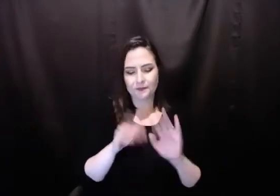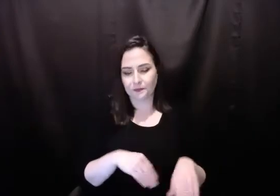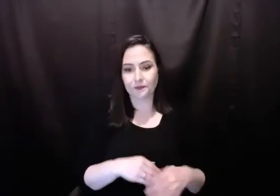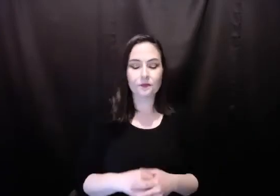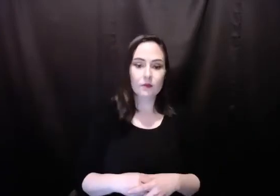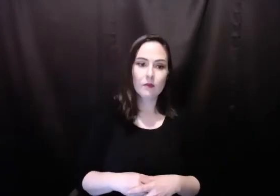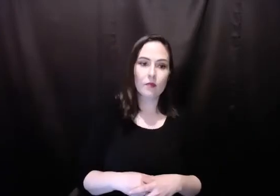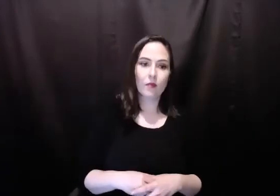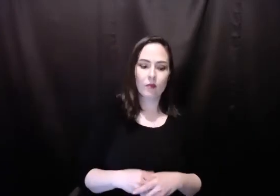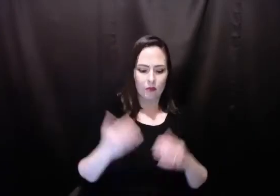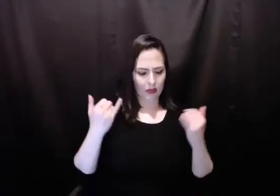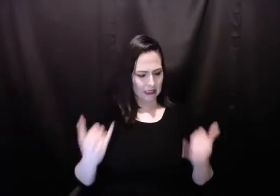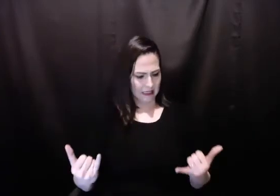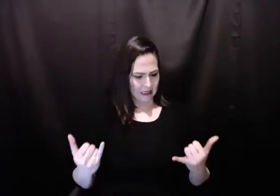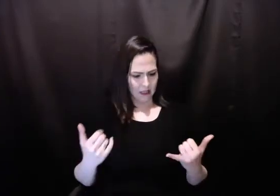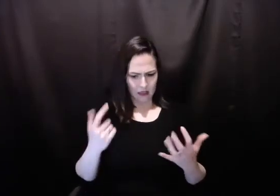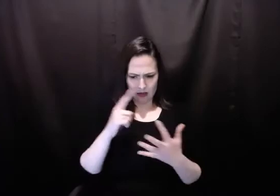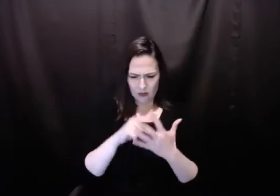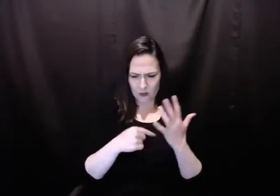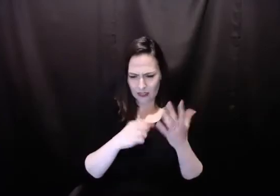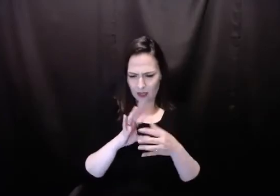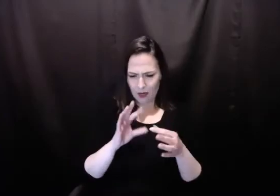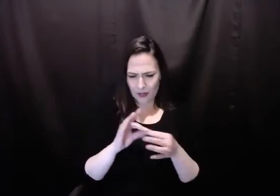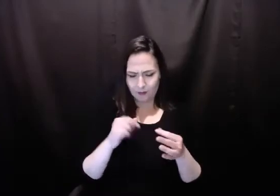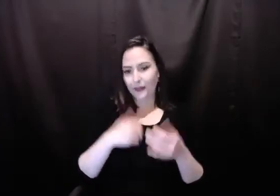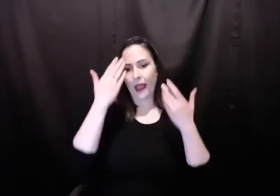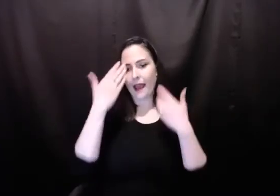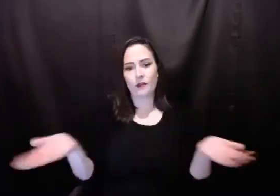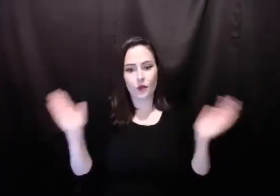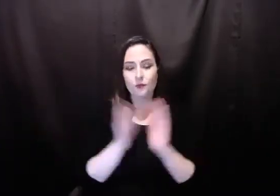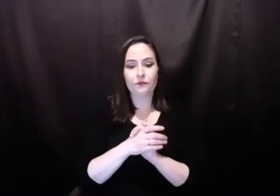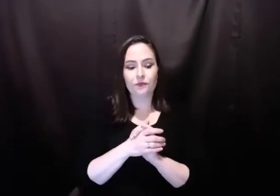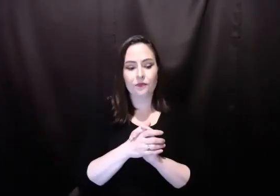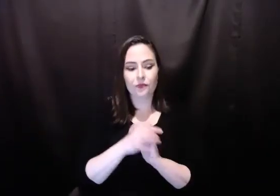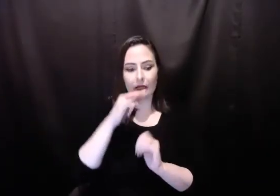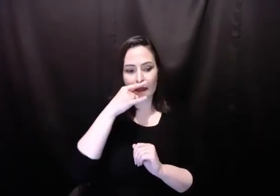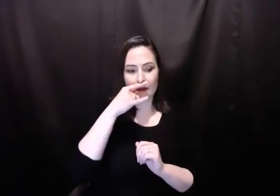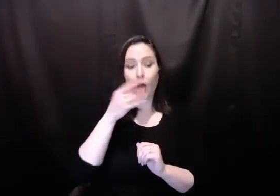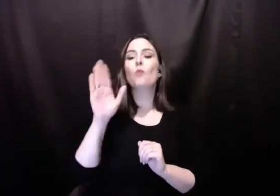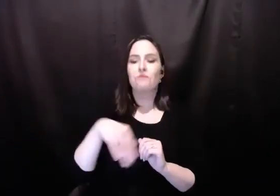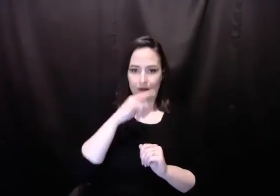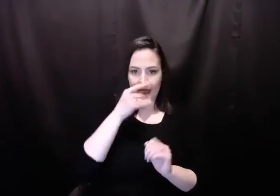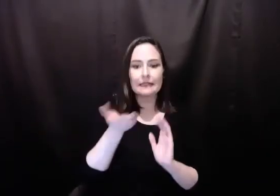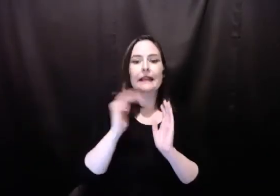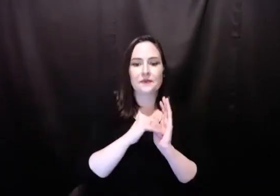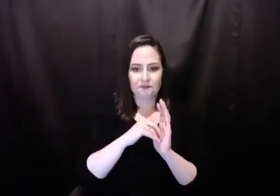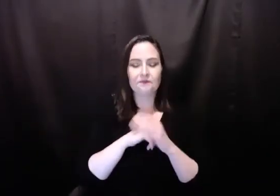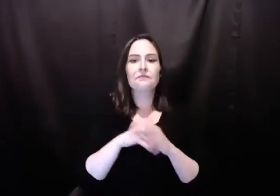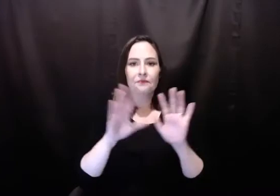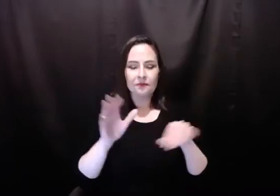again. Trying to determine what was their responsibility, what was my responsibility. 2 of my sons were thrown out of the high school where